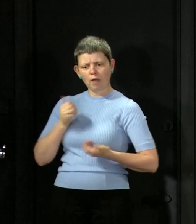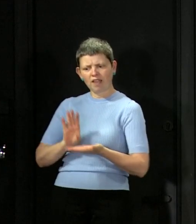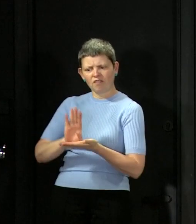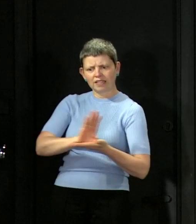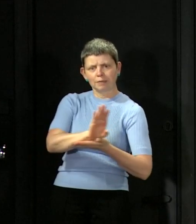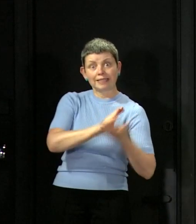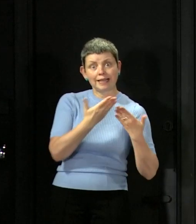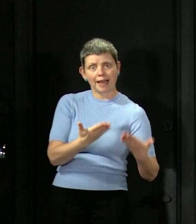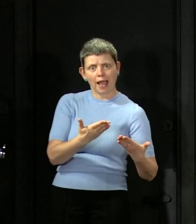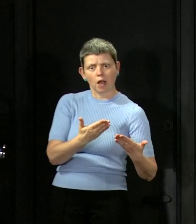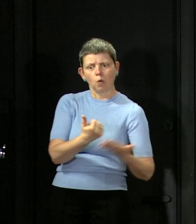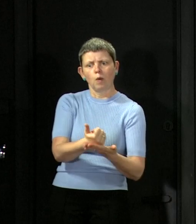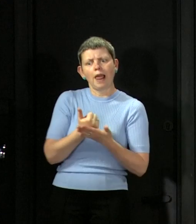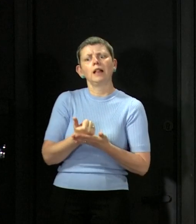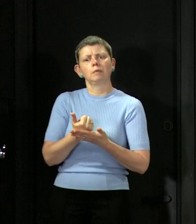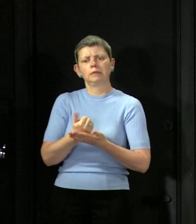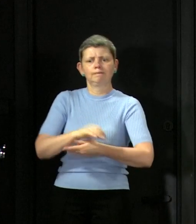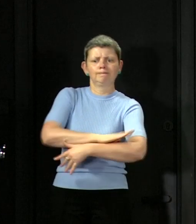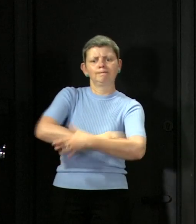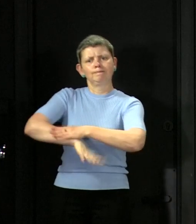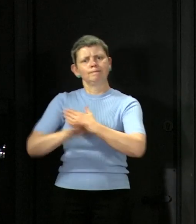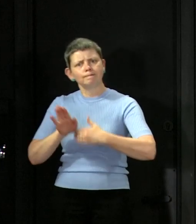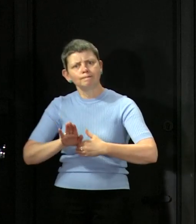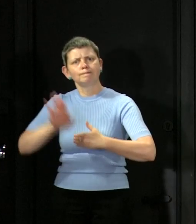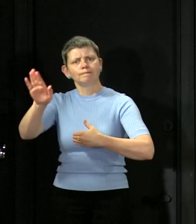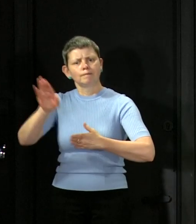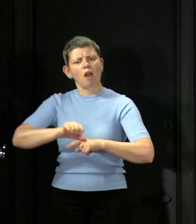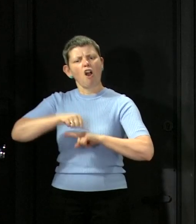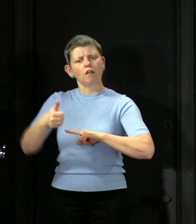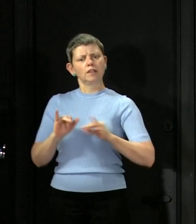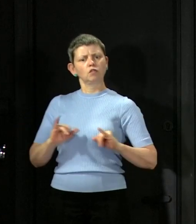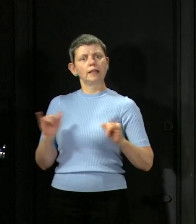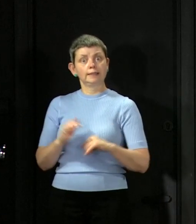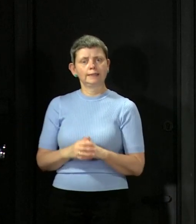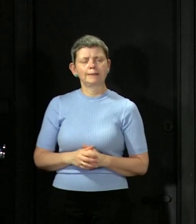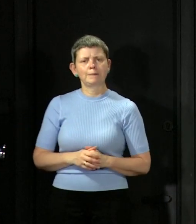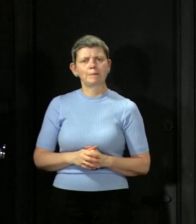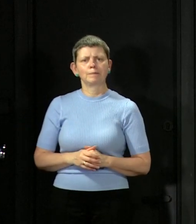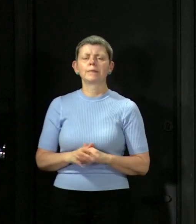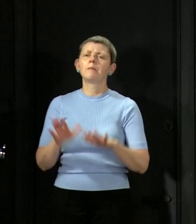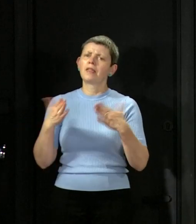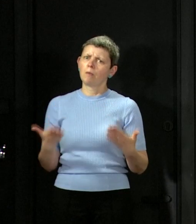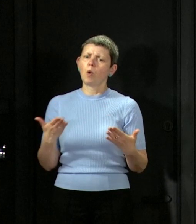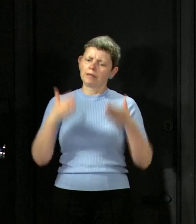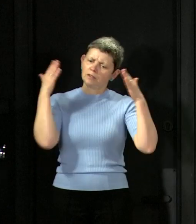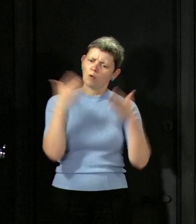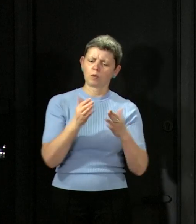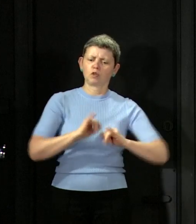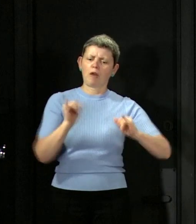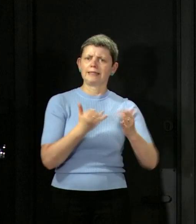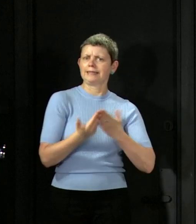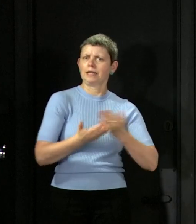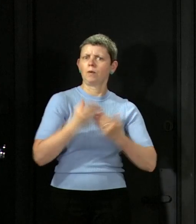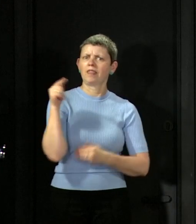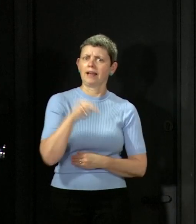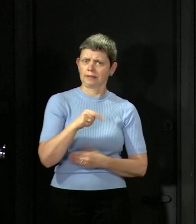the opportunities of the post-COVID world. For now, of course, our primary focus is on dealing with this crisis.